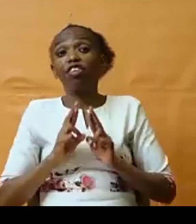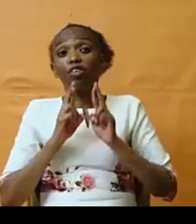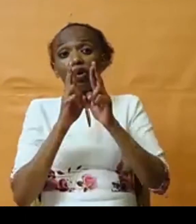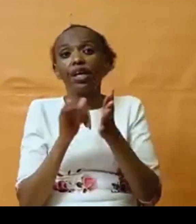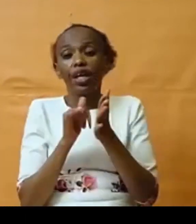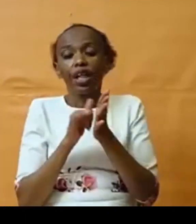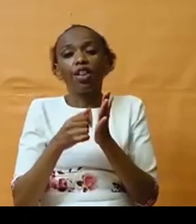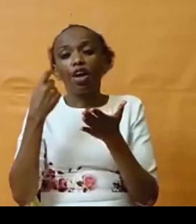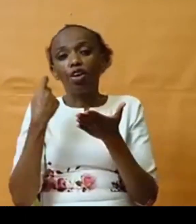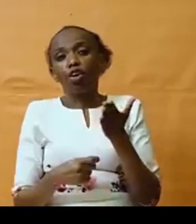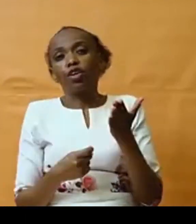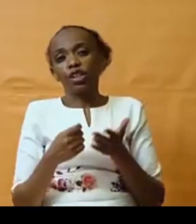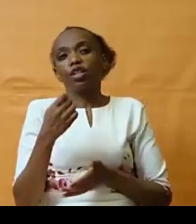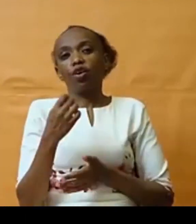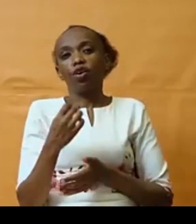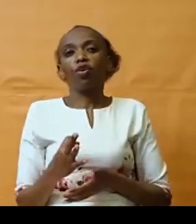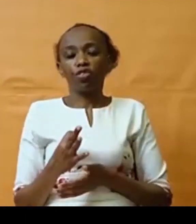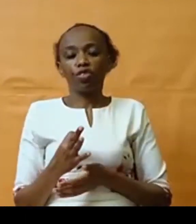the cost of